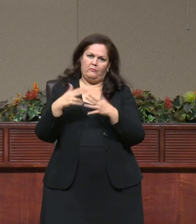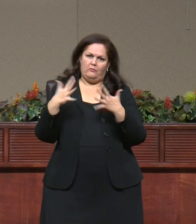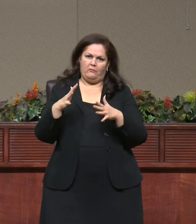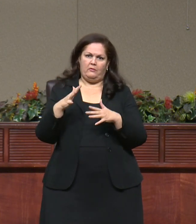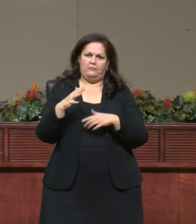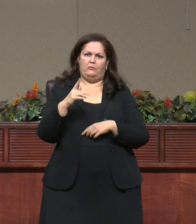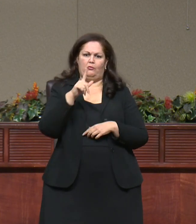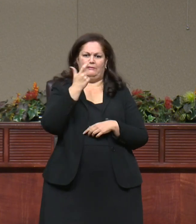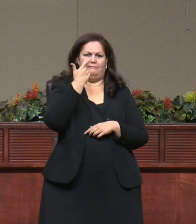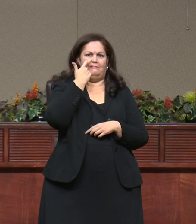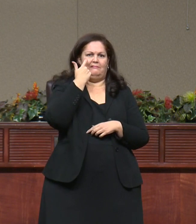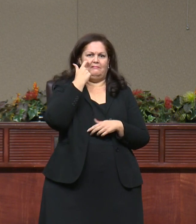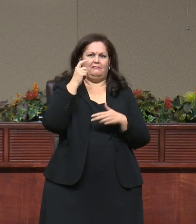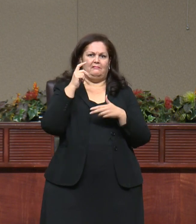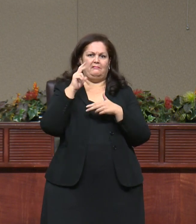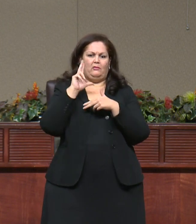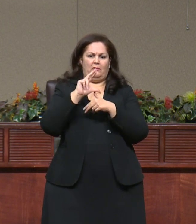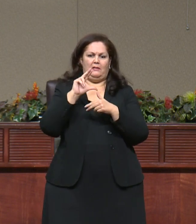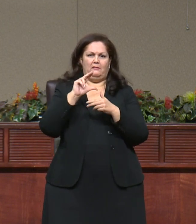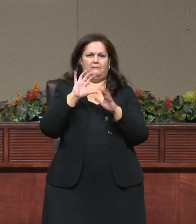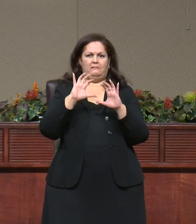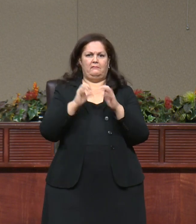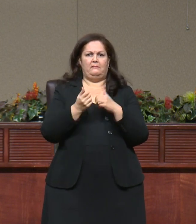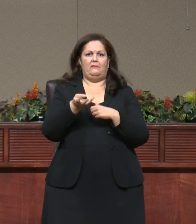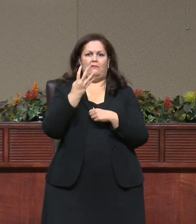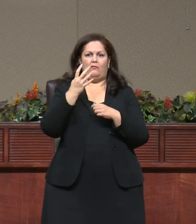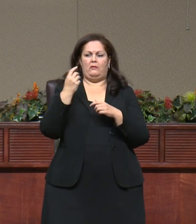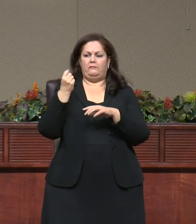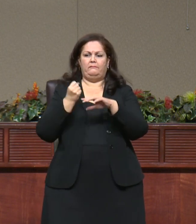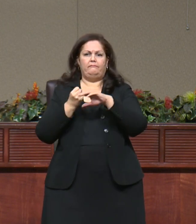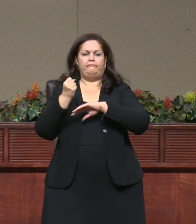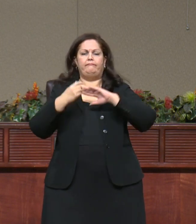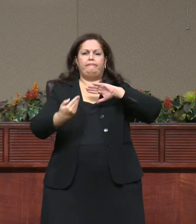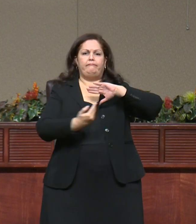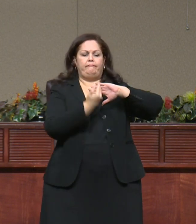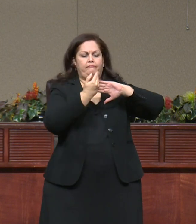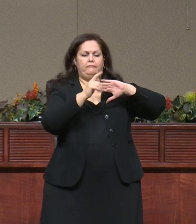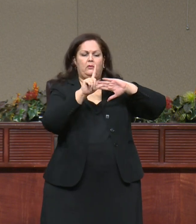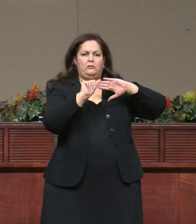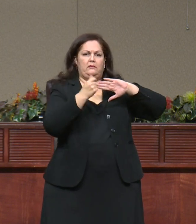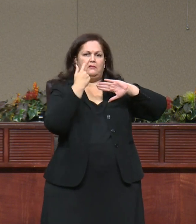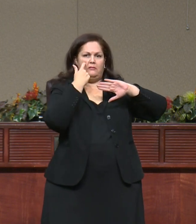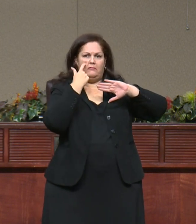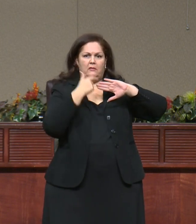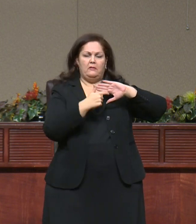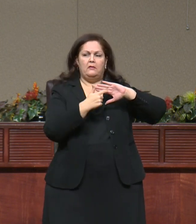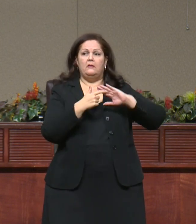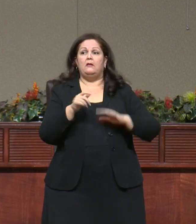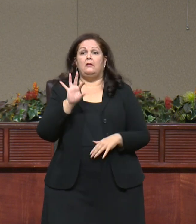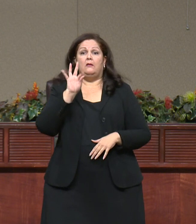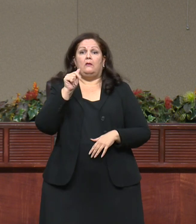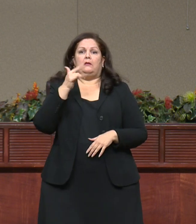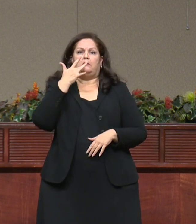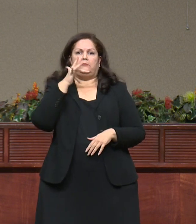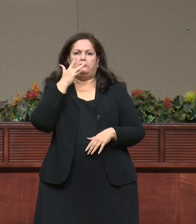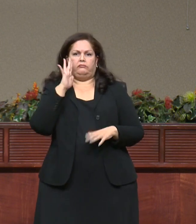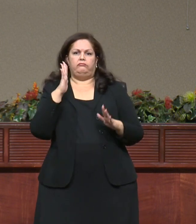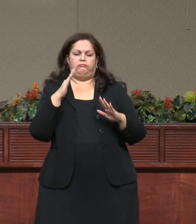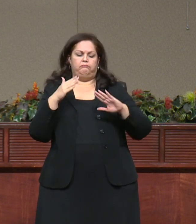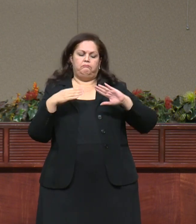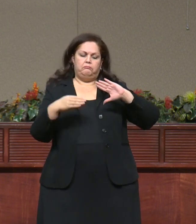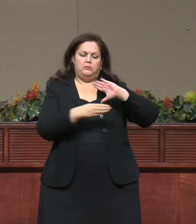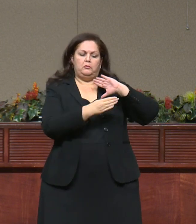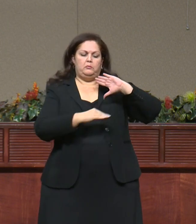that hit Louisiana, as you all are all familiar with. While Florida has been fortunate to avoid a major storm so